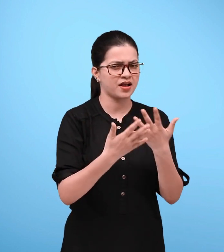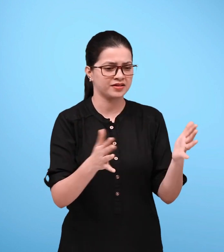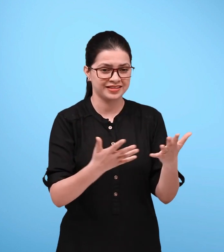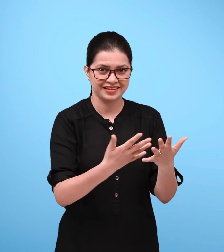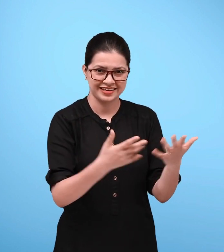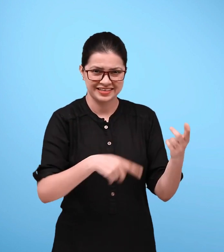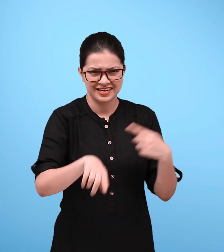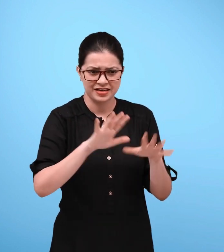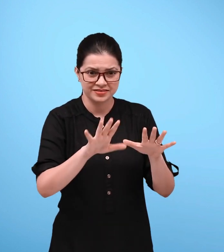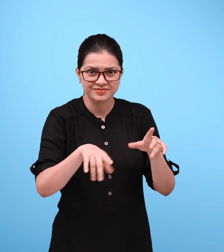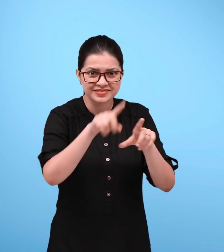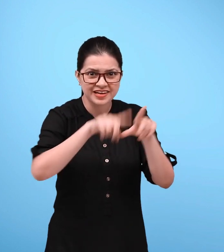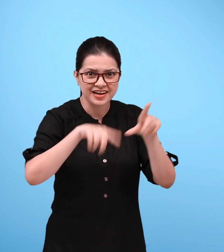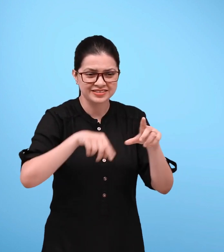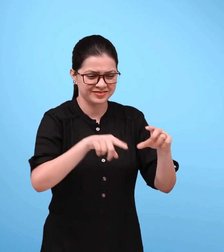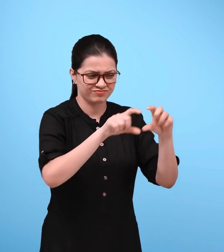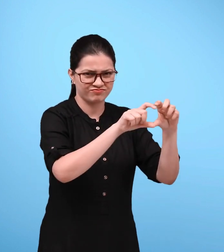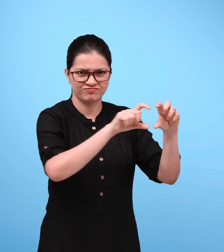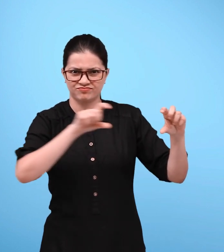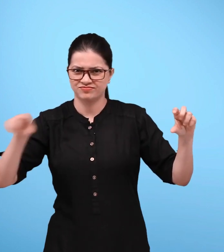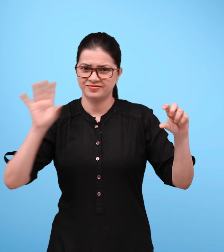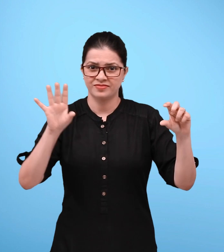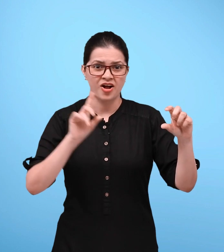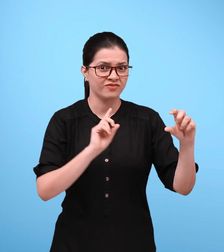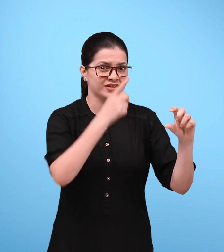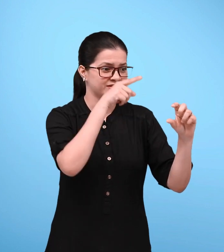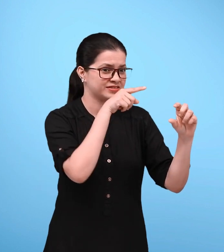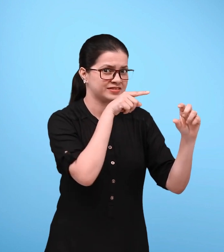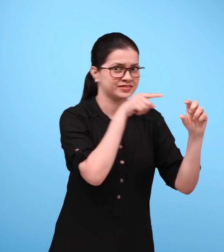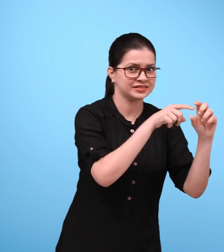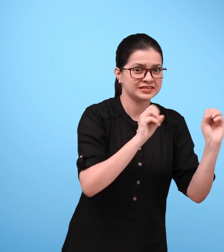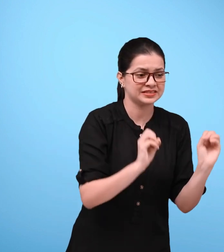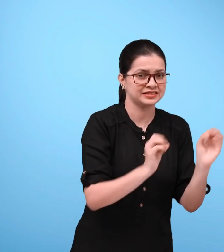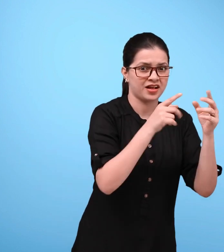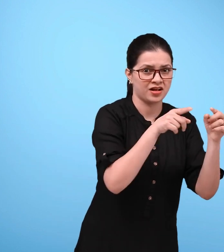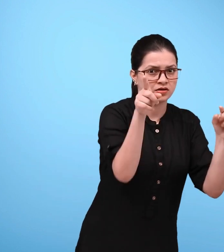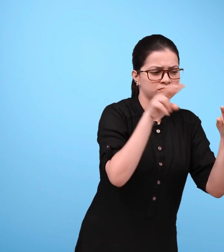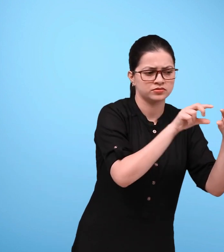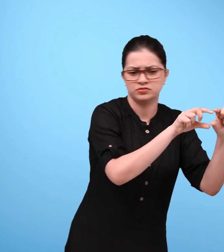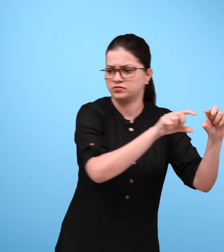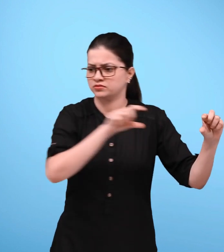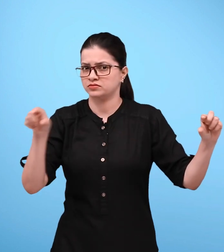Place the scale in contact with the object along its length as shown in figure